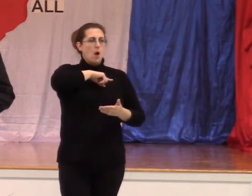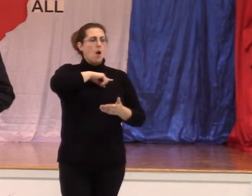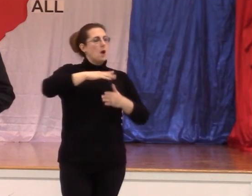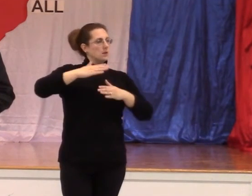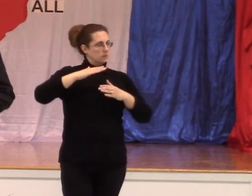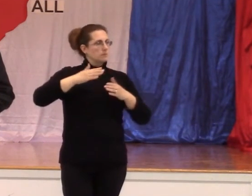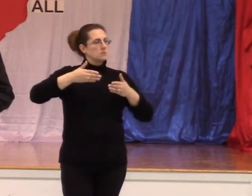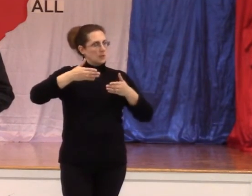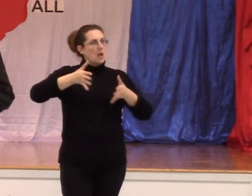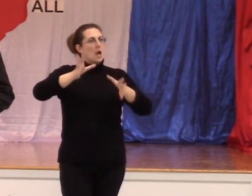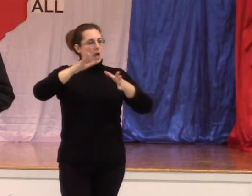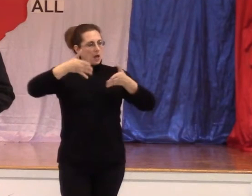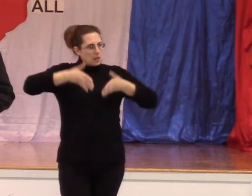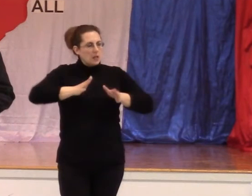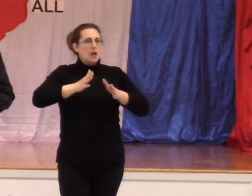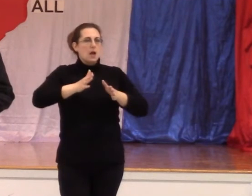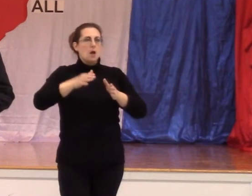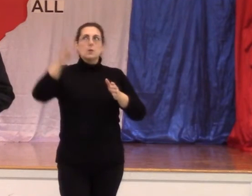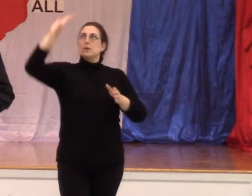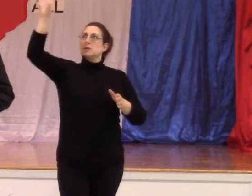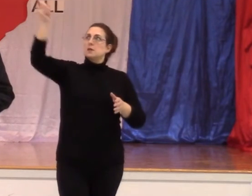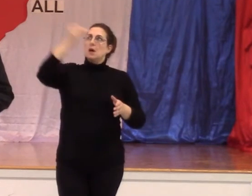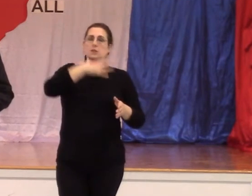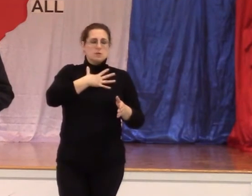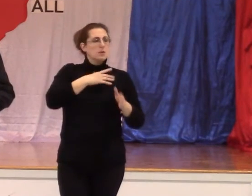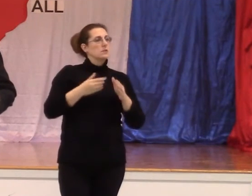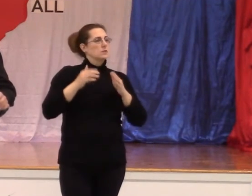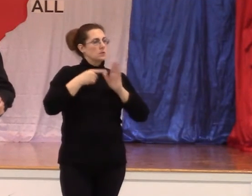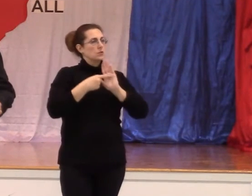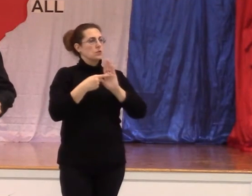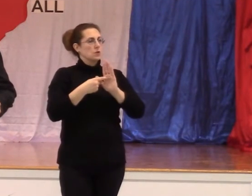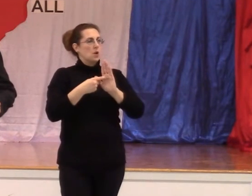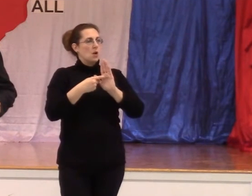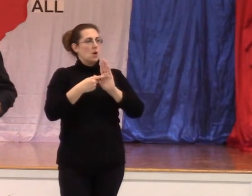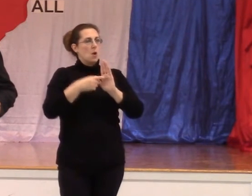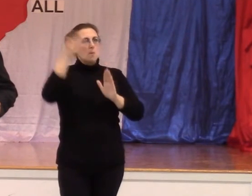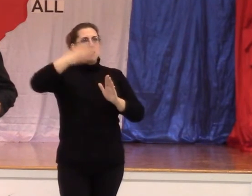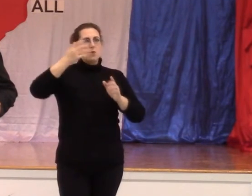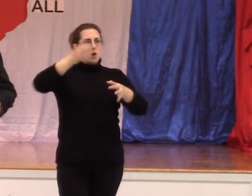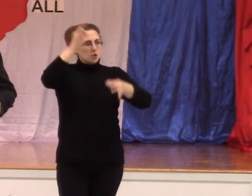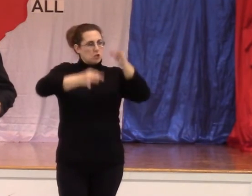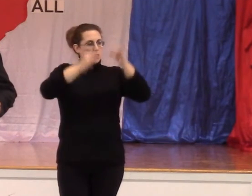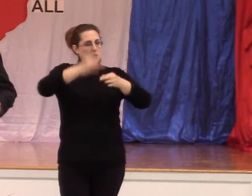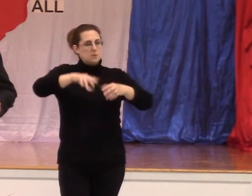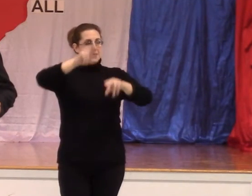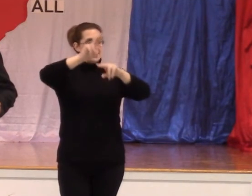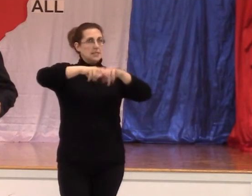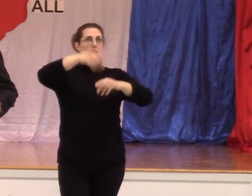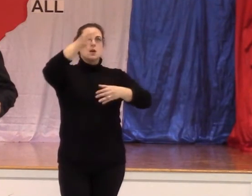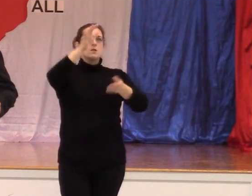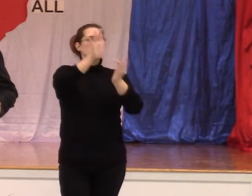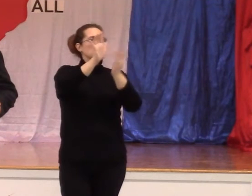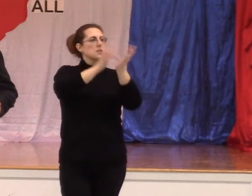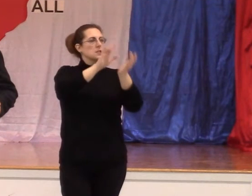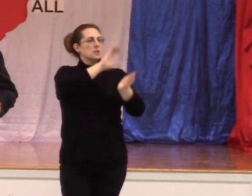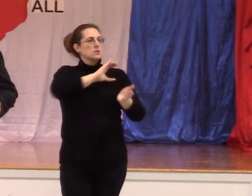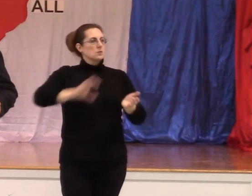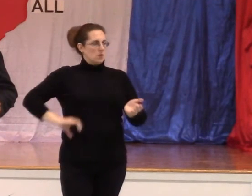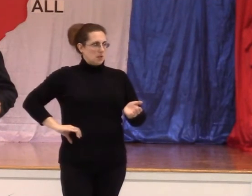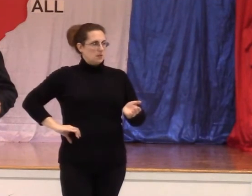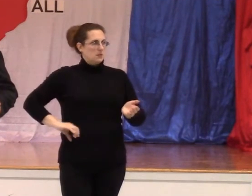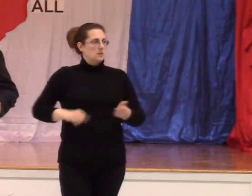willing, by God's grace, to appear with intrepid hearts before the judgment seat of Jesus Christ and give an account